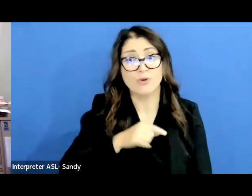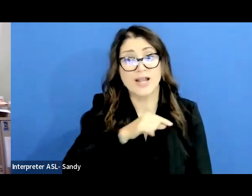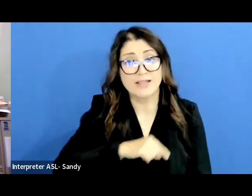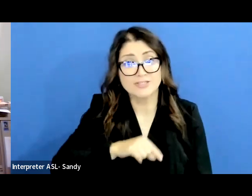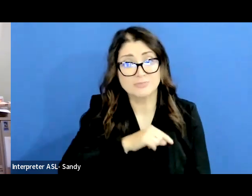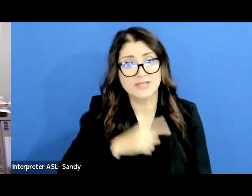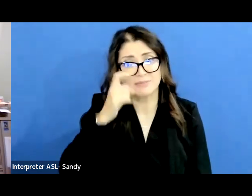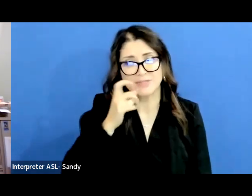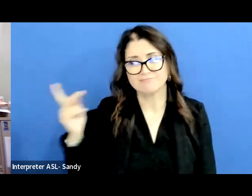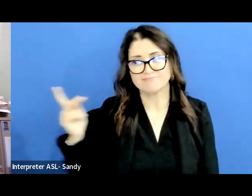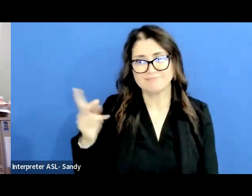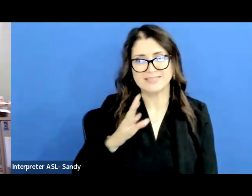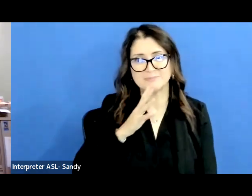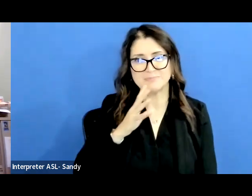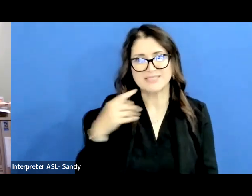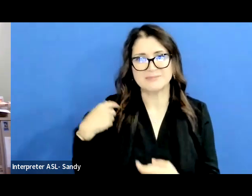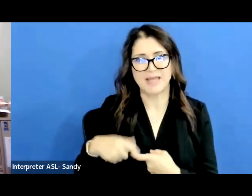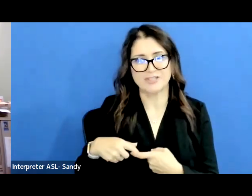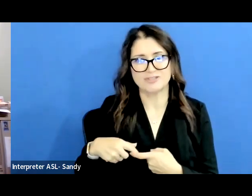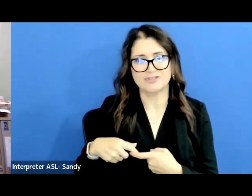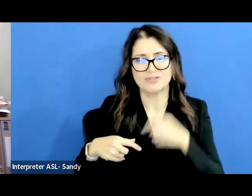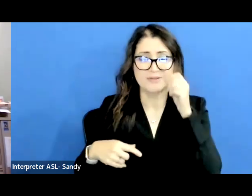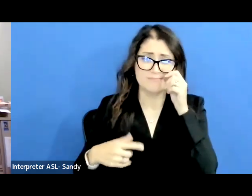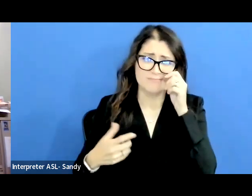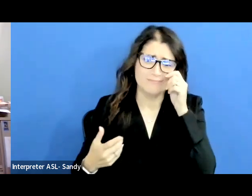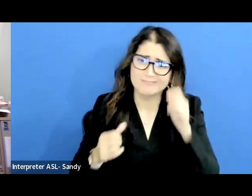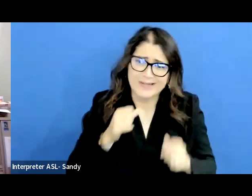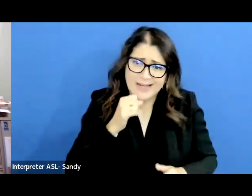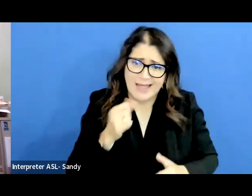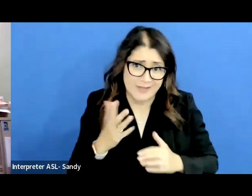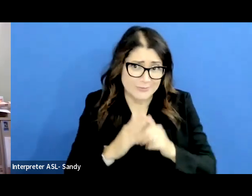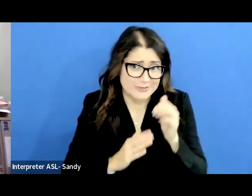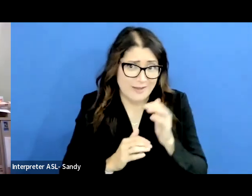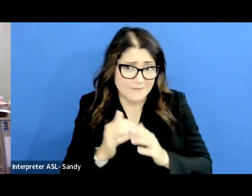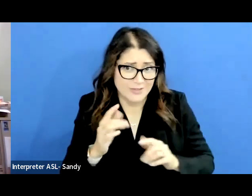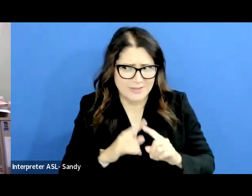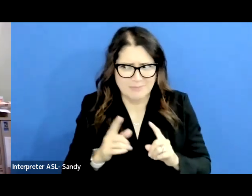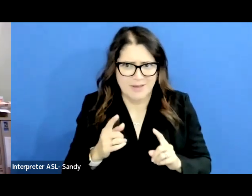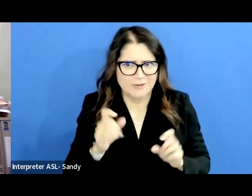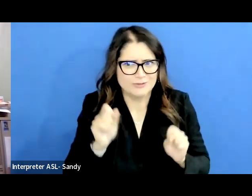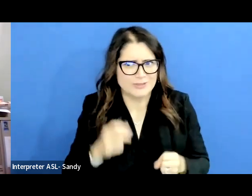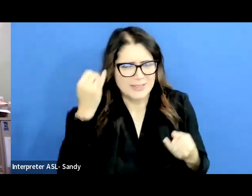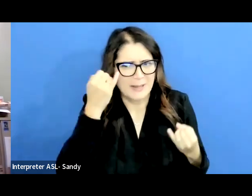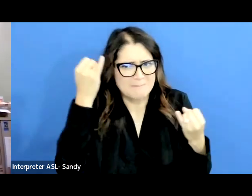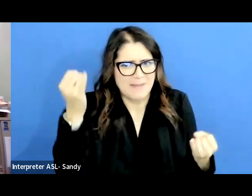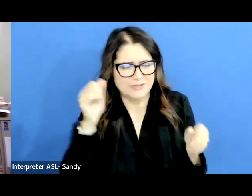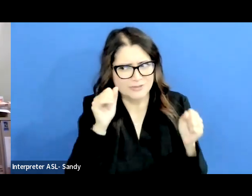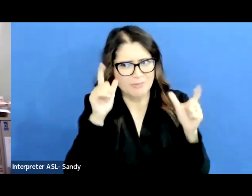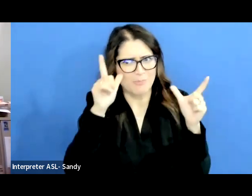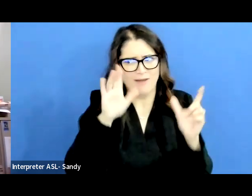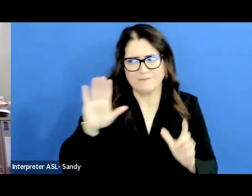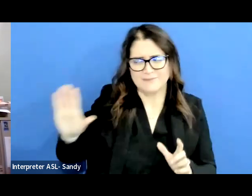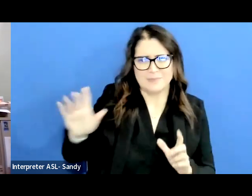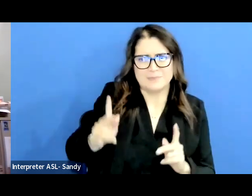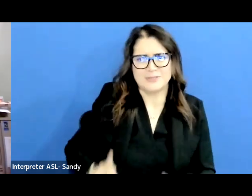Spanish. Not that it was comforting, but you can imagine the surprise for this individual when I